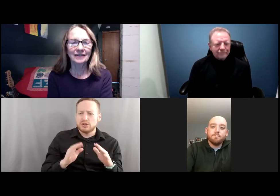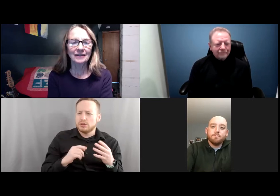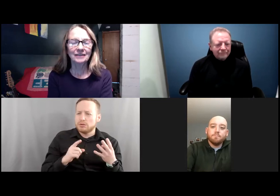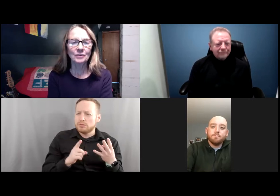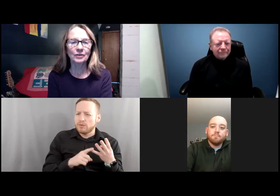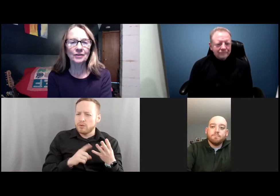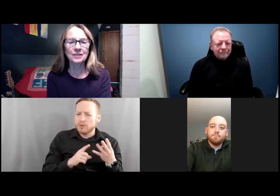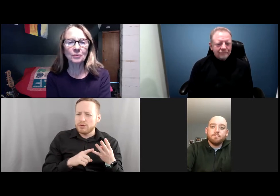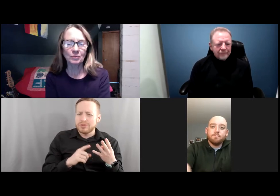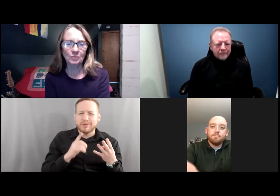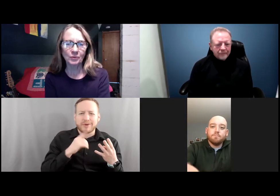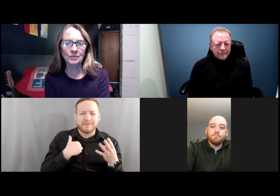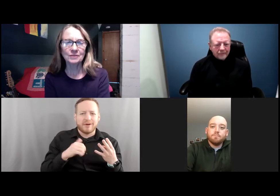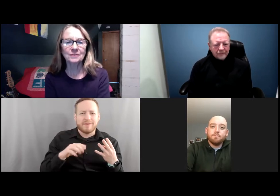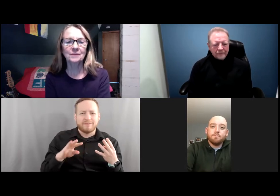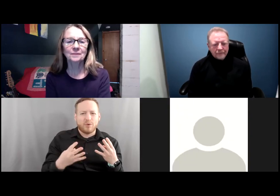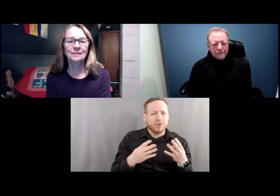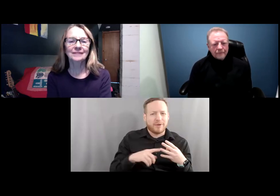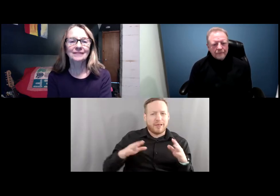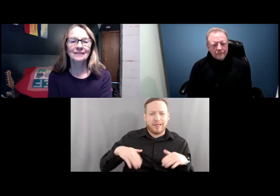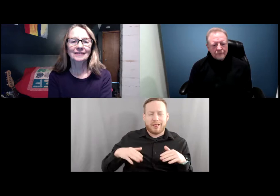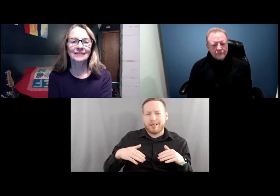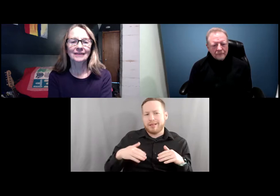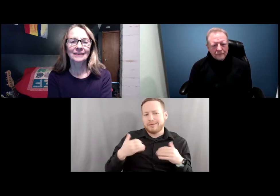Okay, I think we're all set with reports.